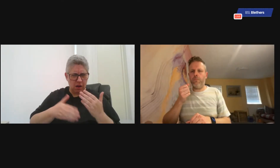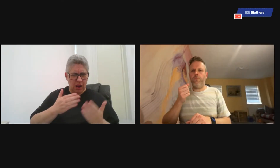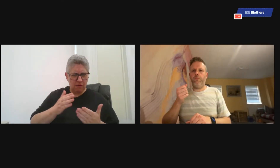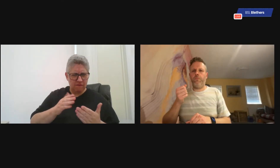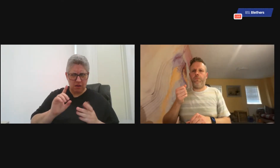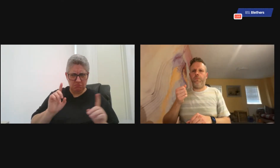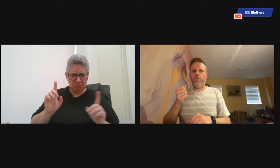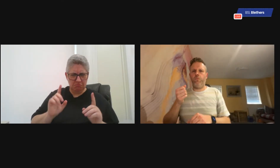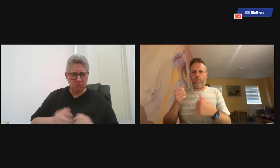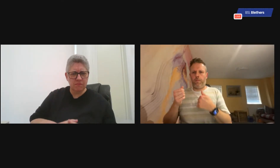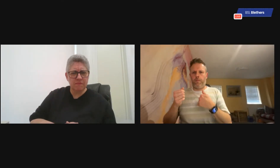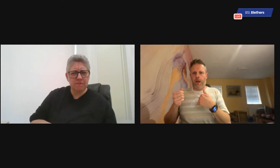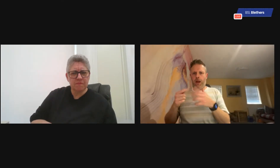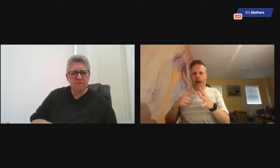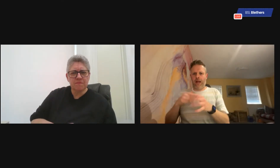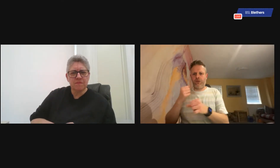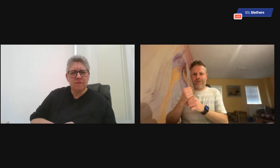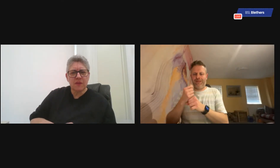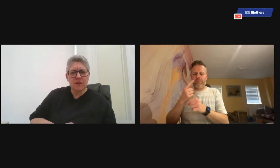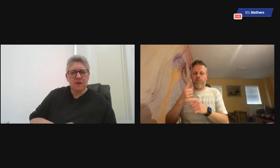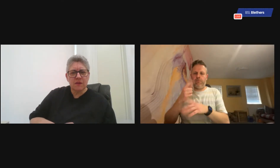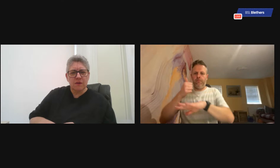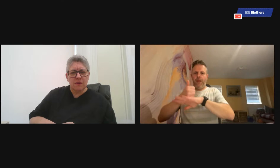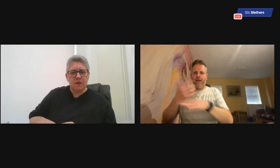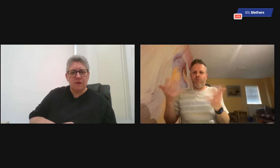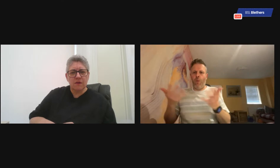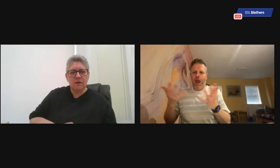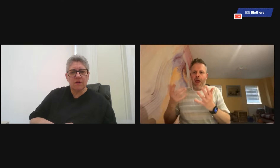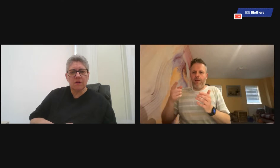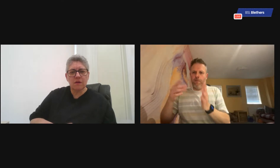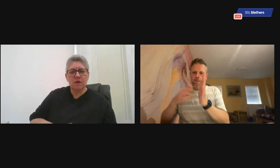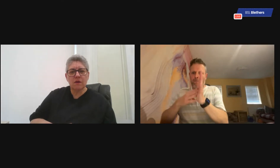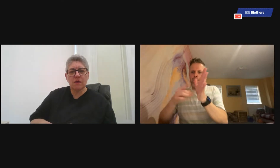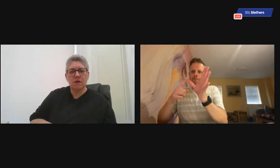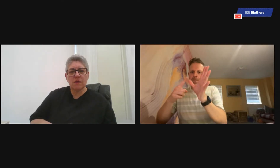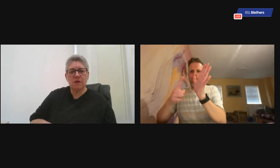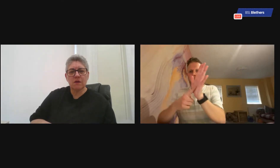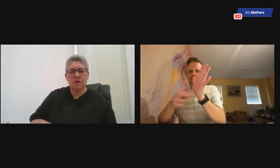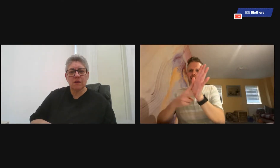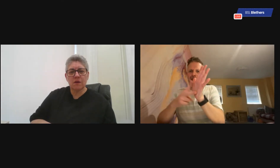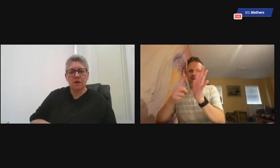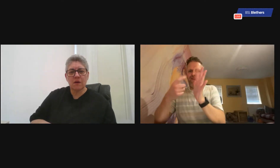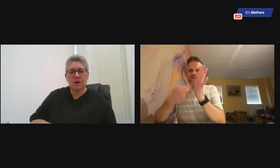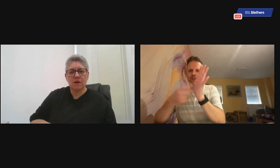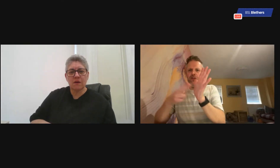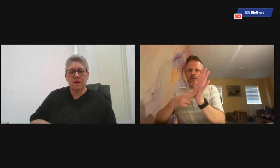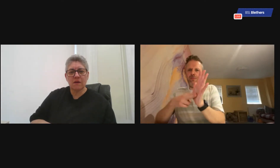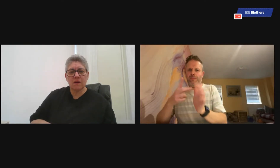Or are they all attached to local authorities? Can you clarify that relationship?